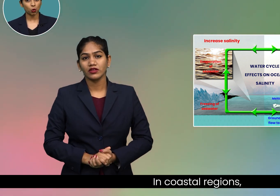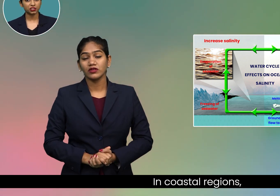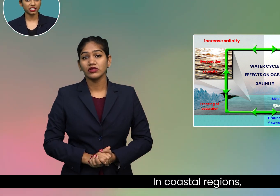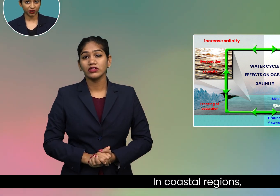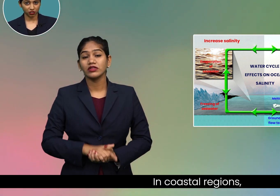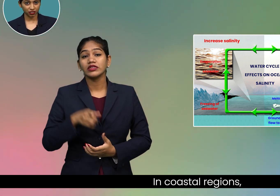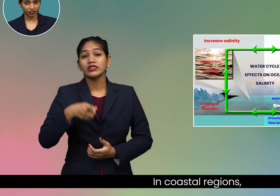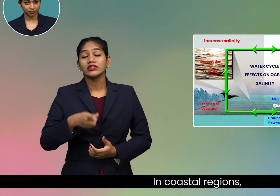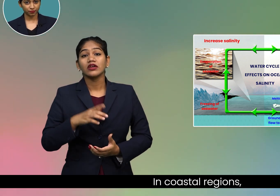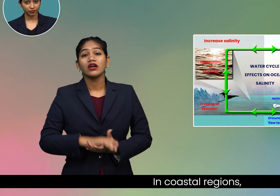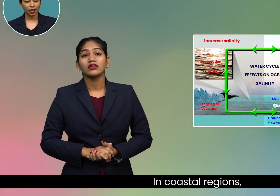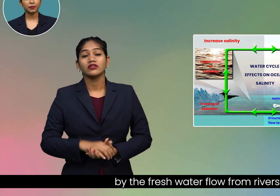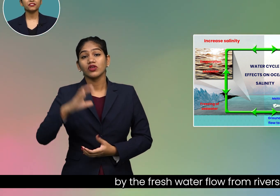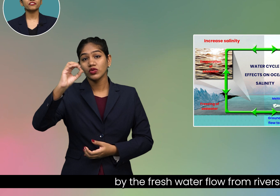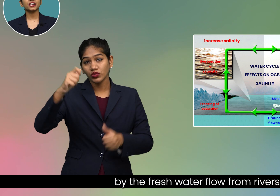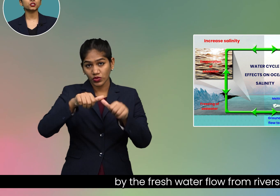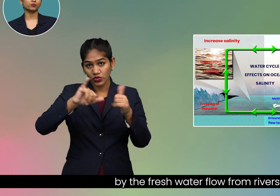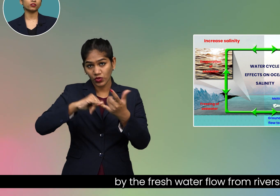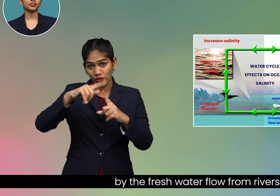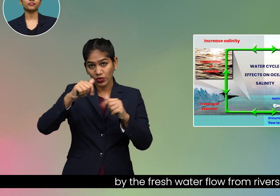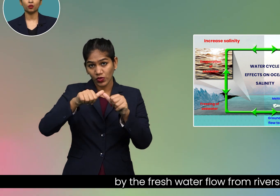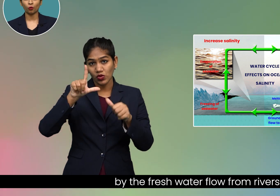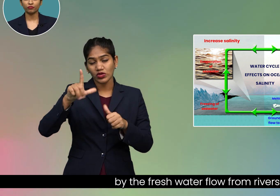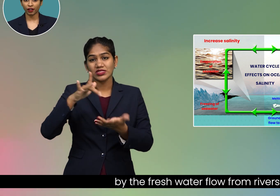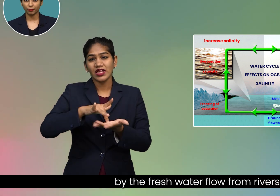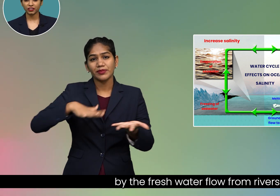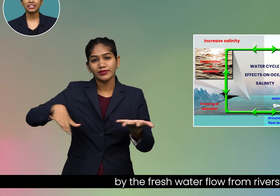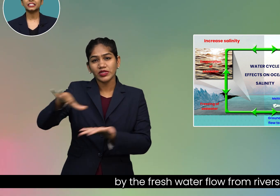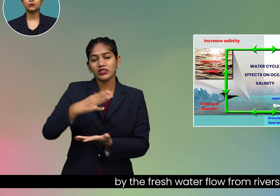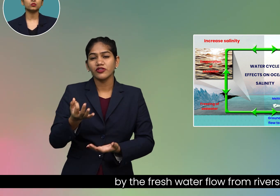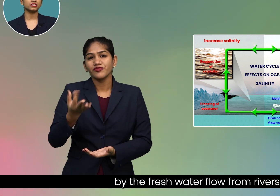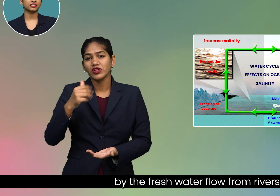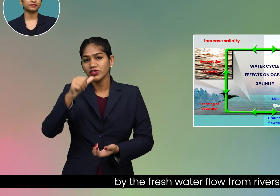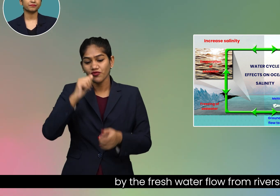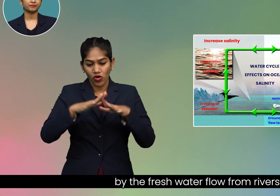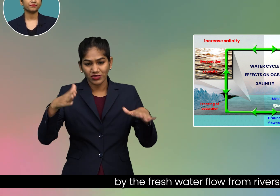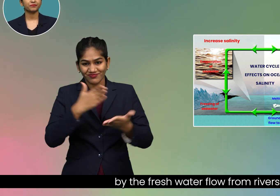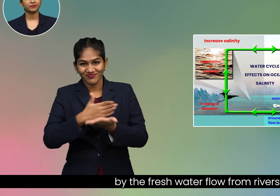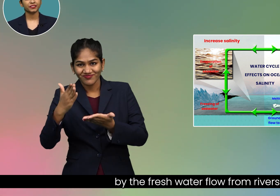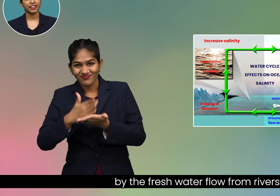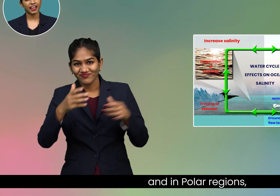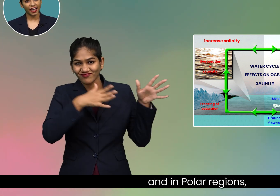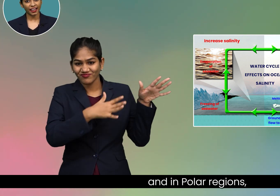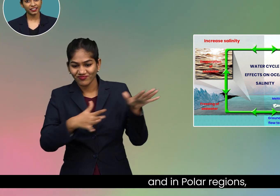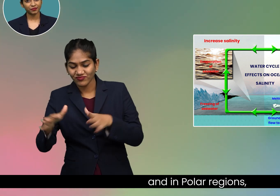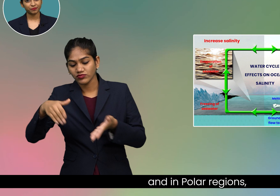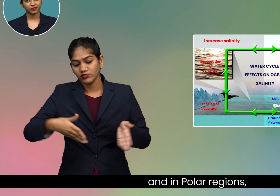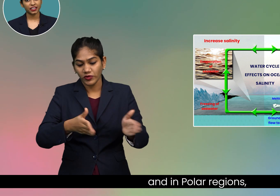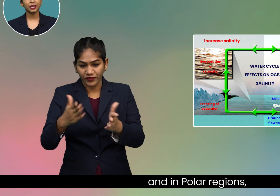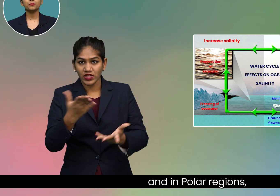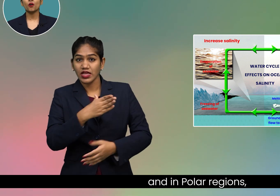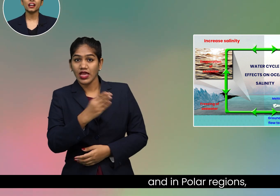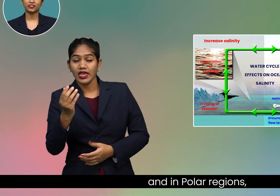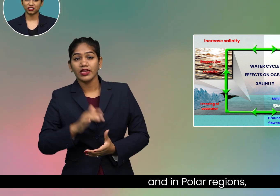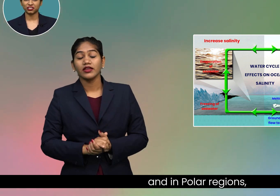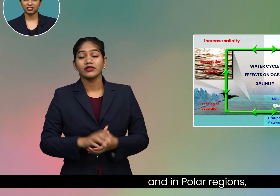In coastal regions, by the fresh water flow from rivers, and